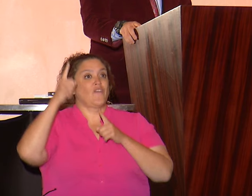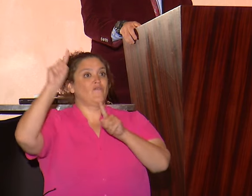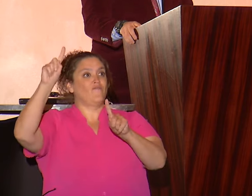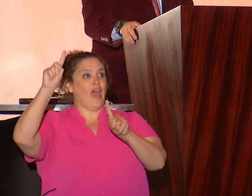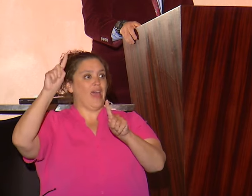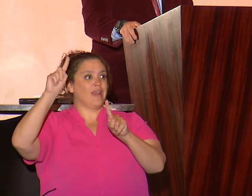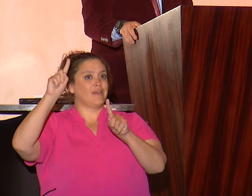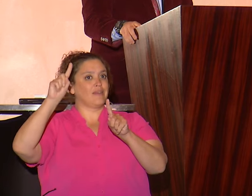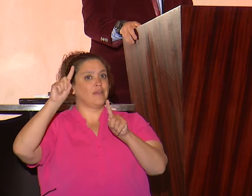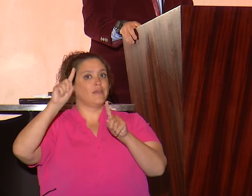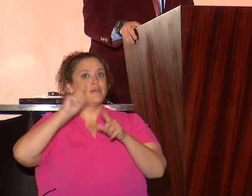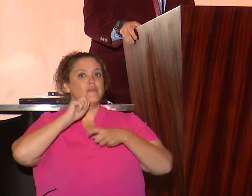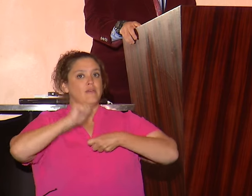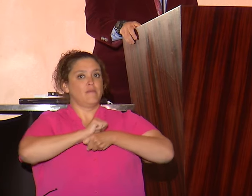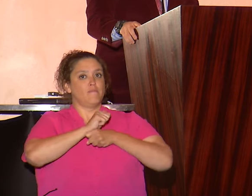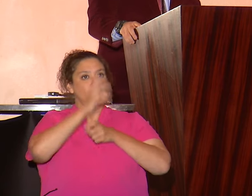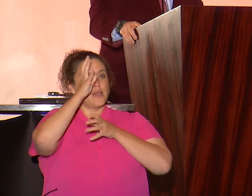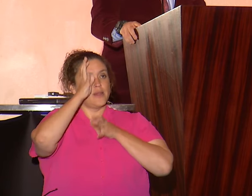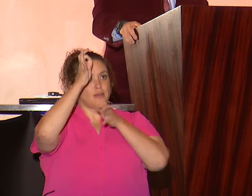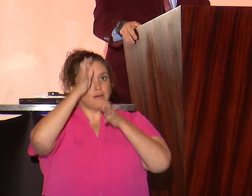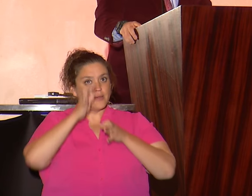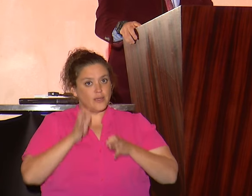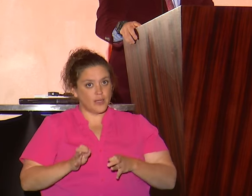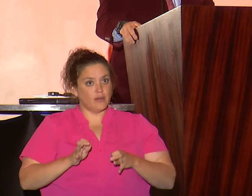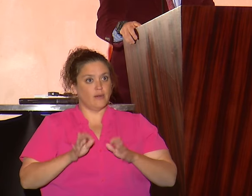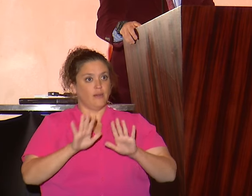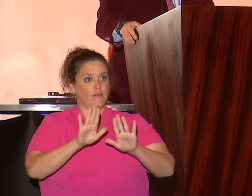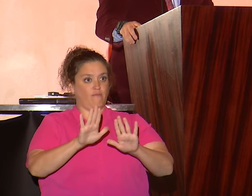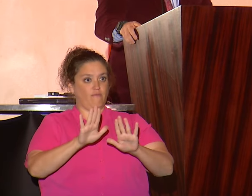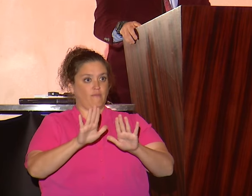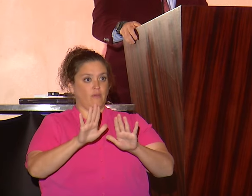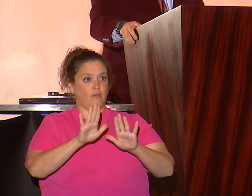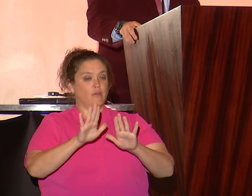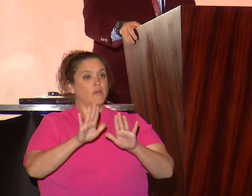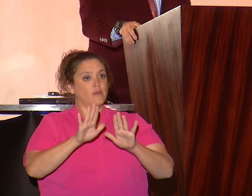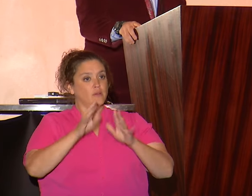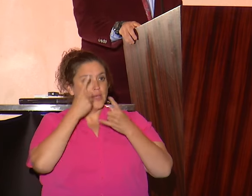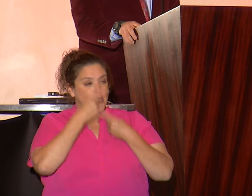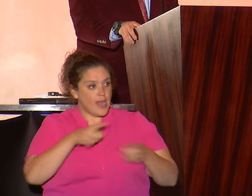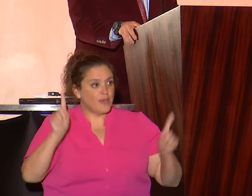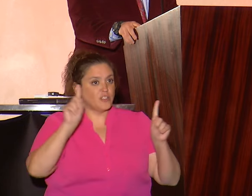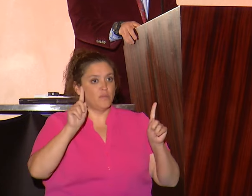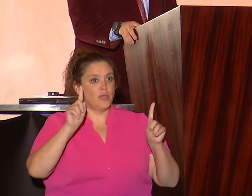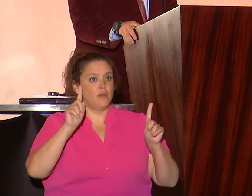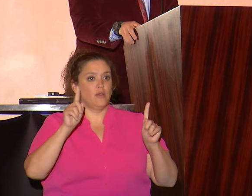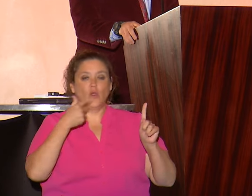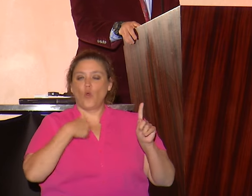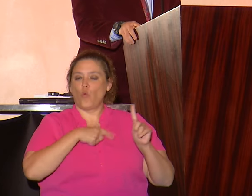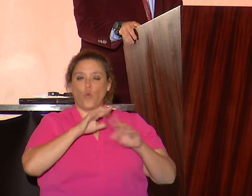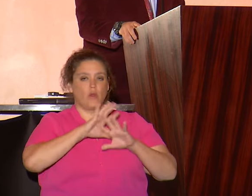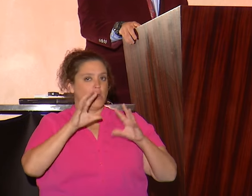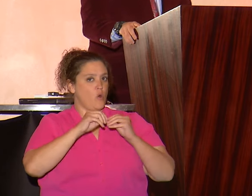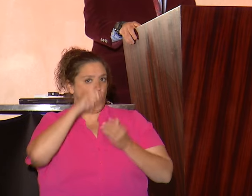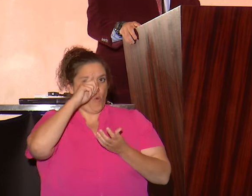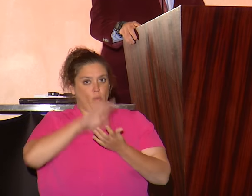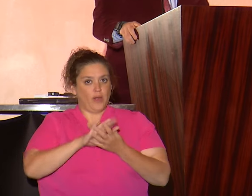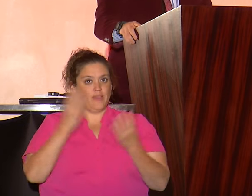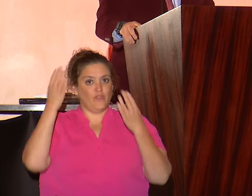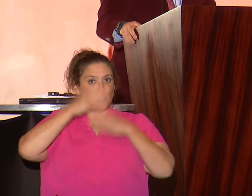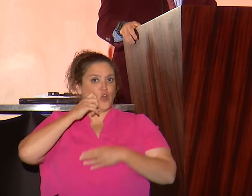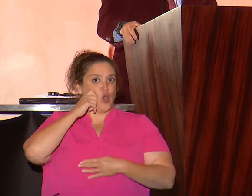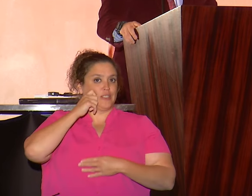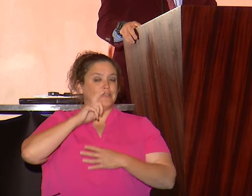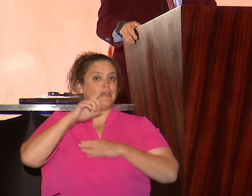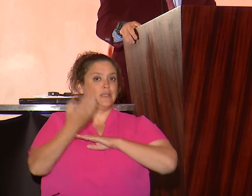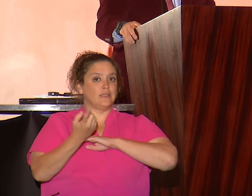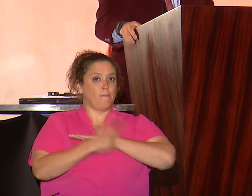a definitive renouncing of its historical claim that dark skin was a punishment from God. Now,